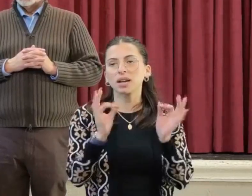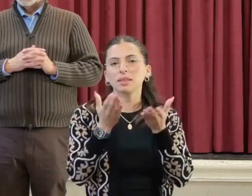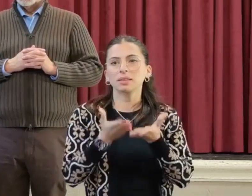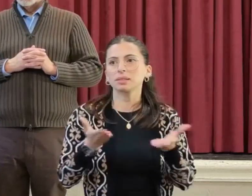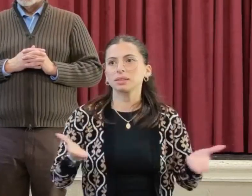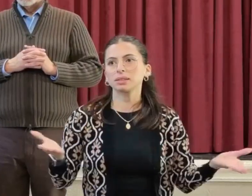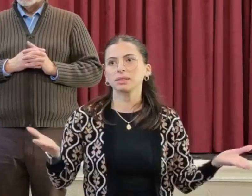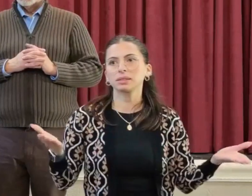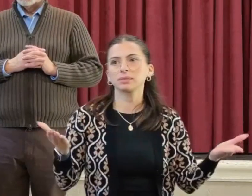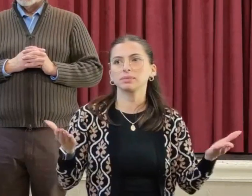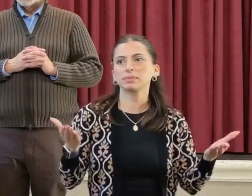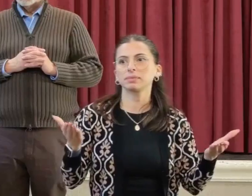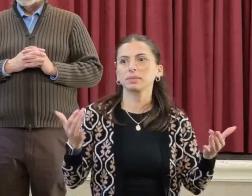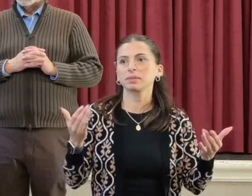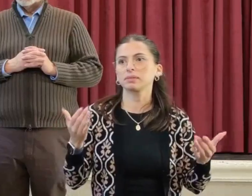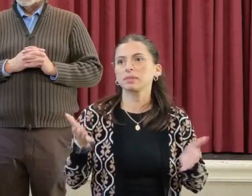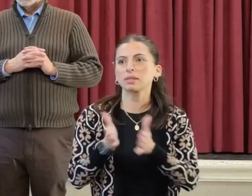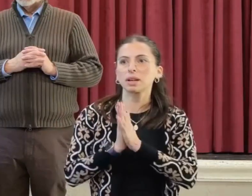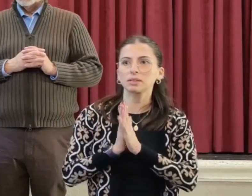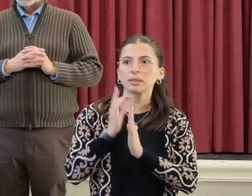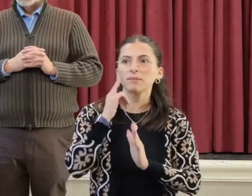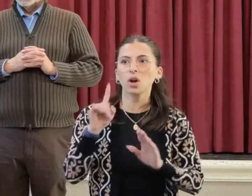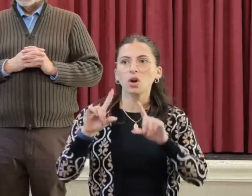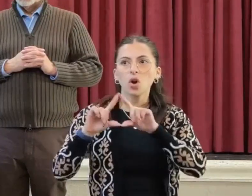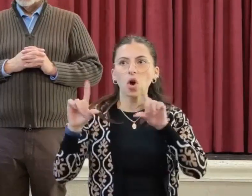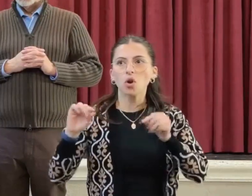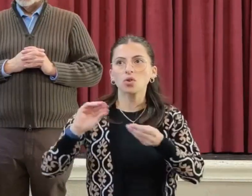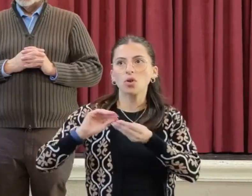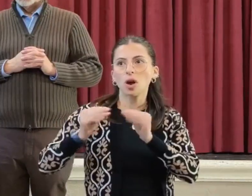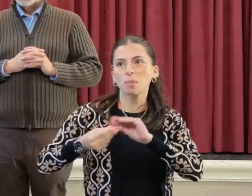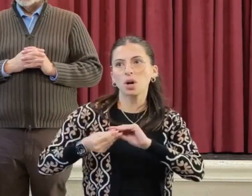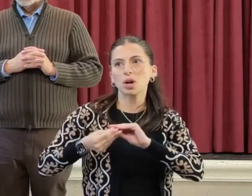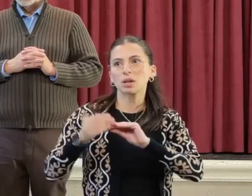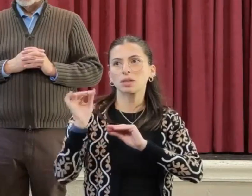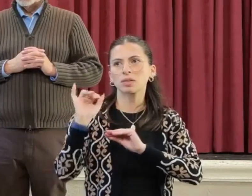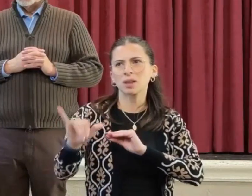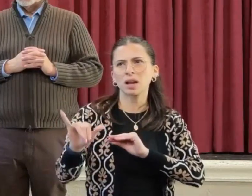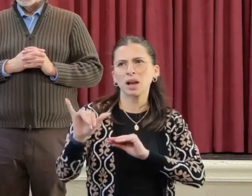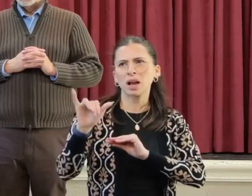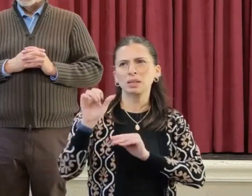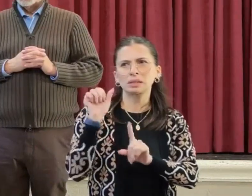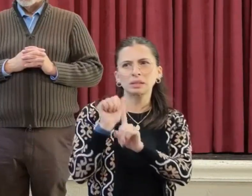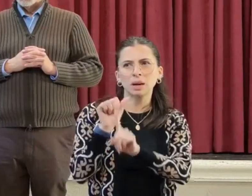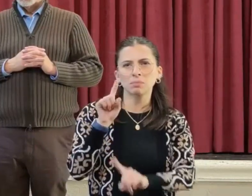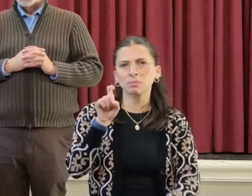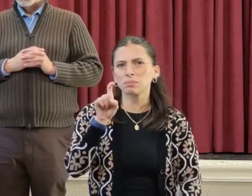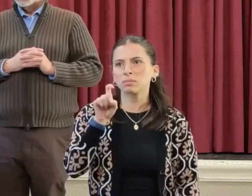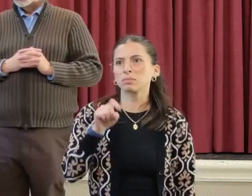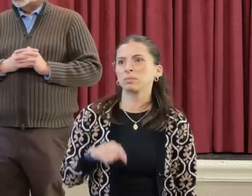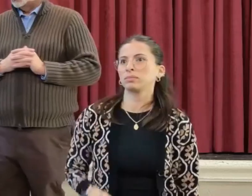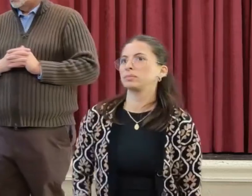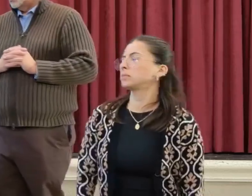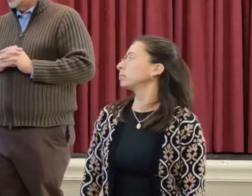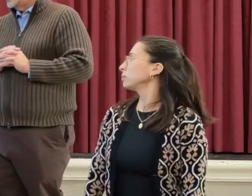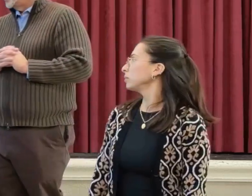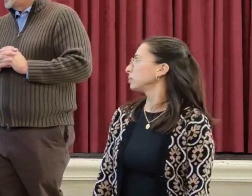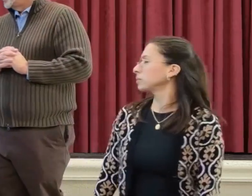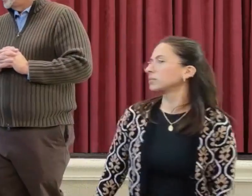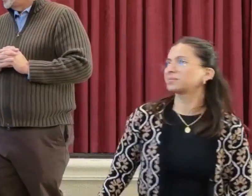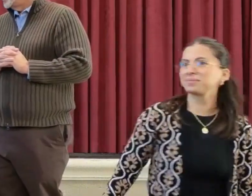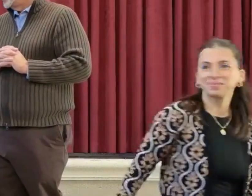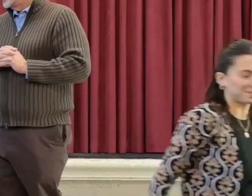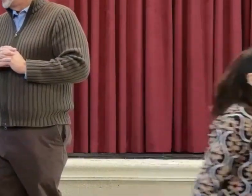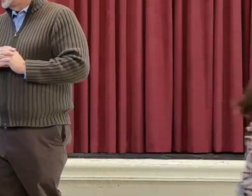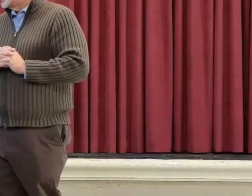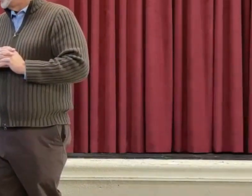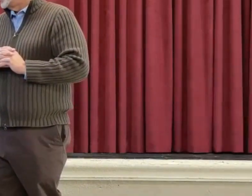were different, free things that were gonna be paid for, and was asking for her card number. And is that a scam? It sounds a little